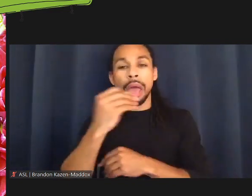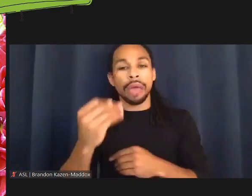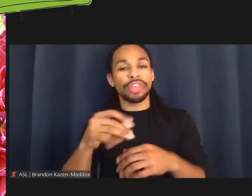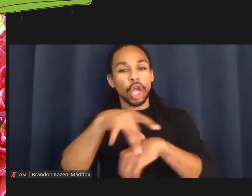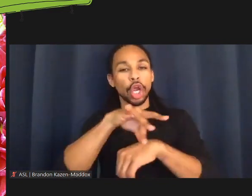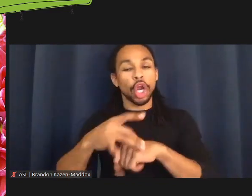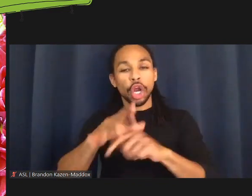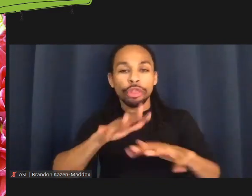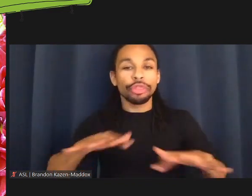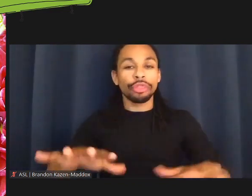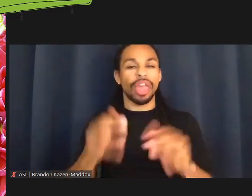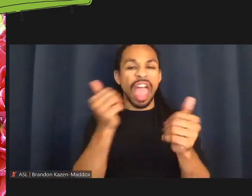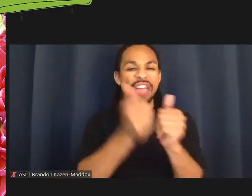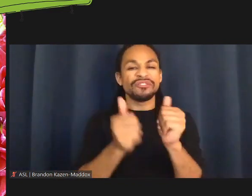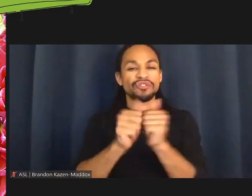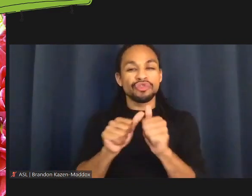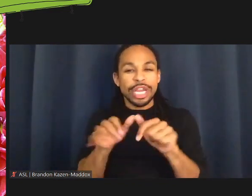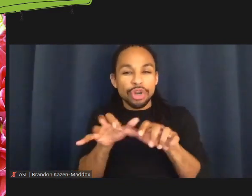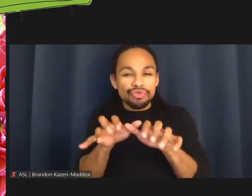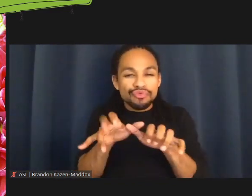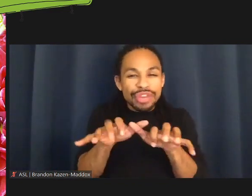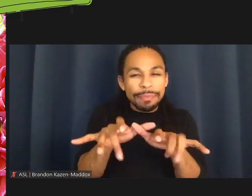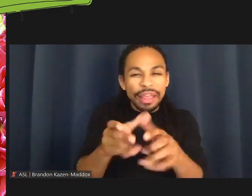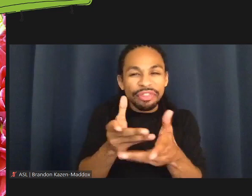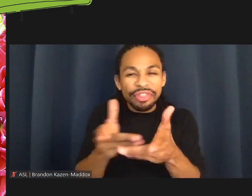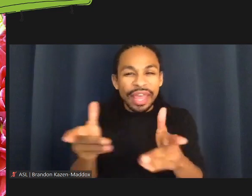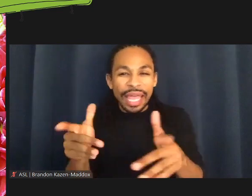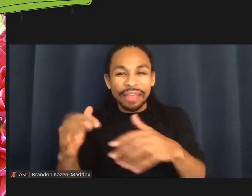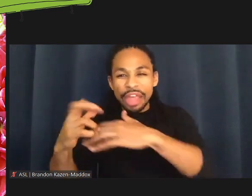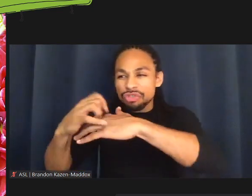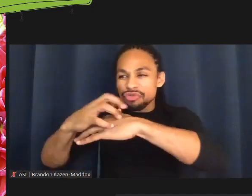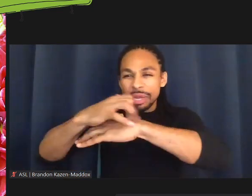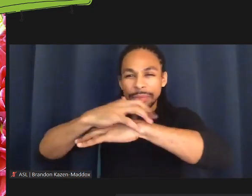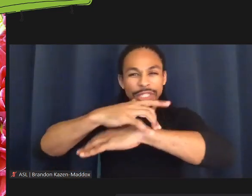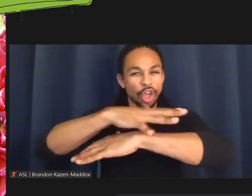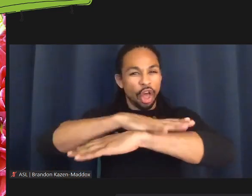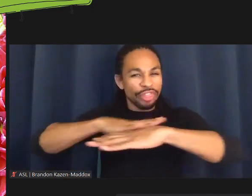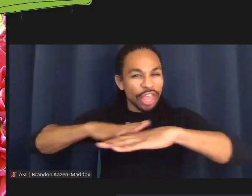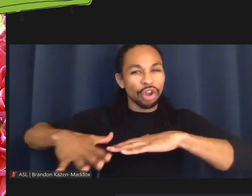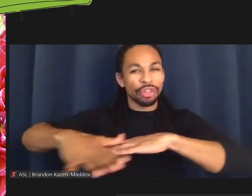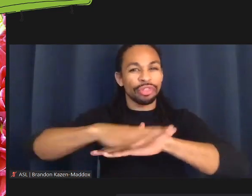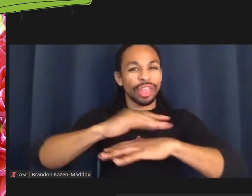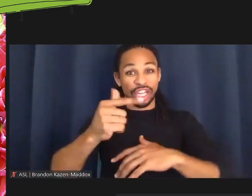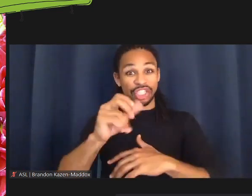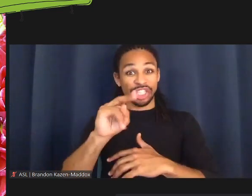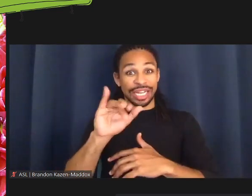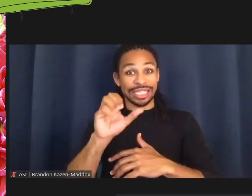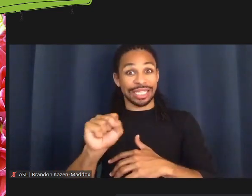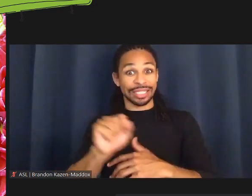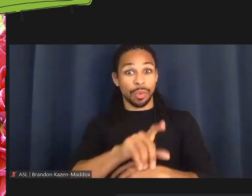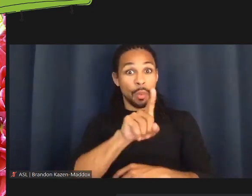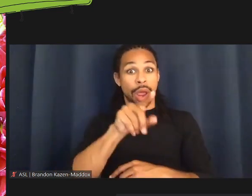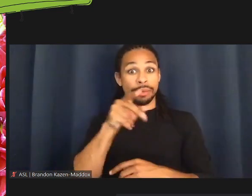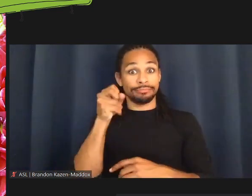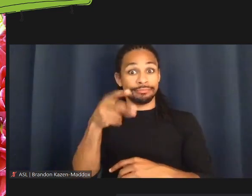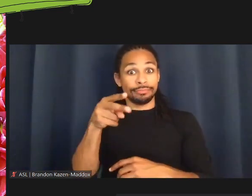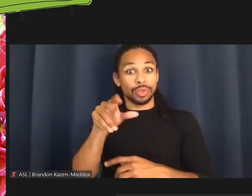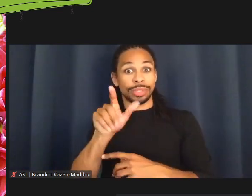over every creeping thing that creepeth upon the earth. Genesis 1:26.